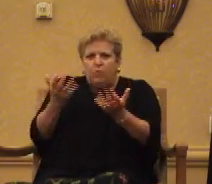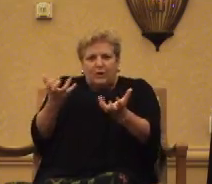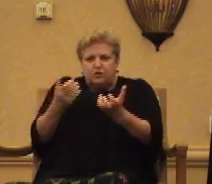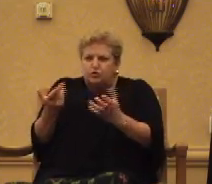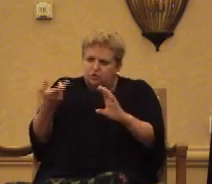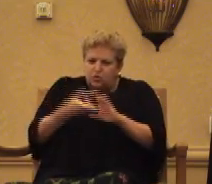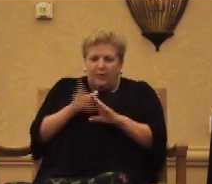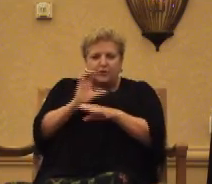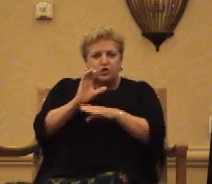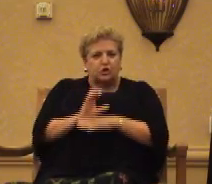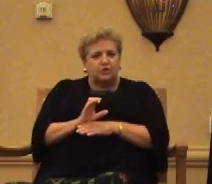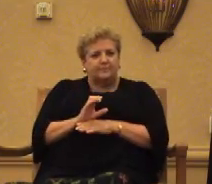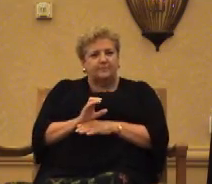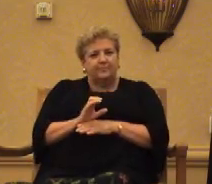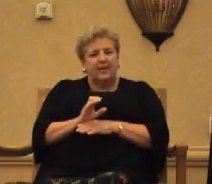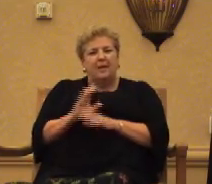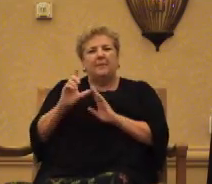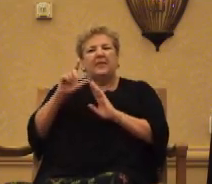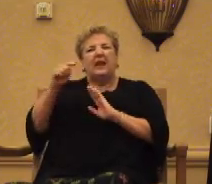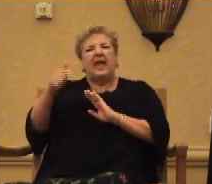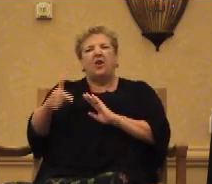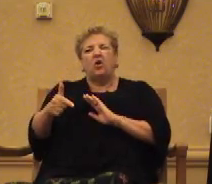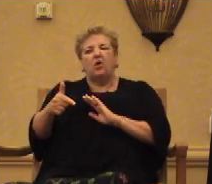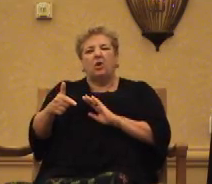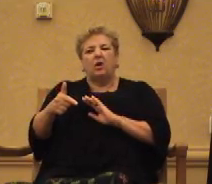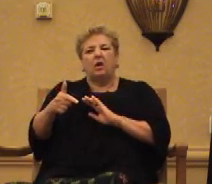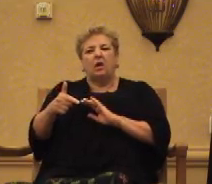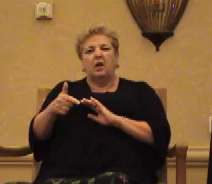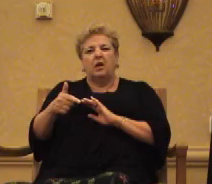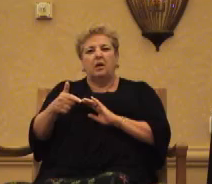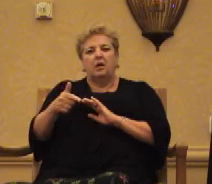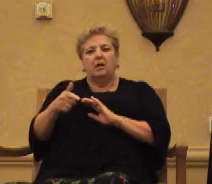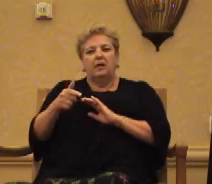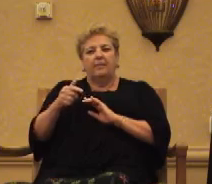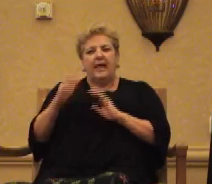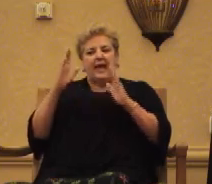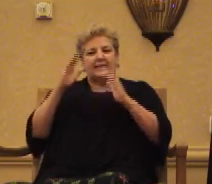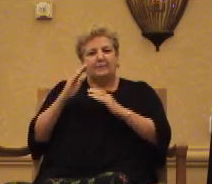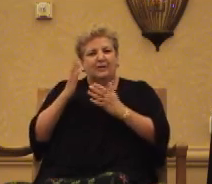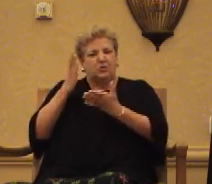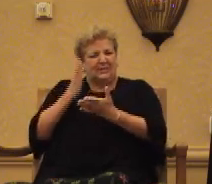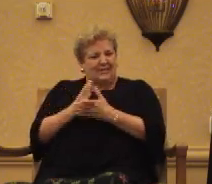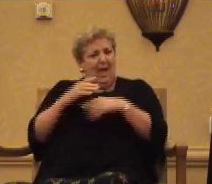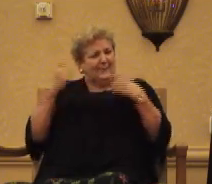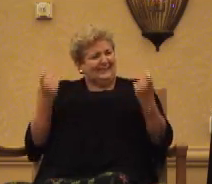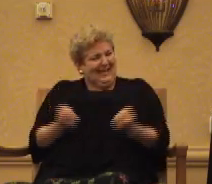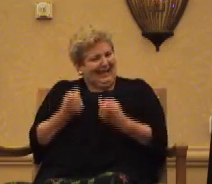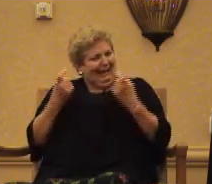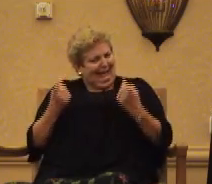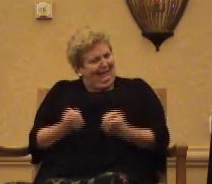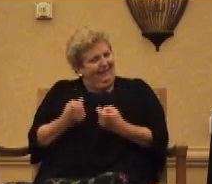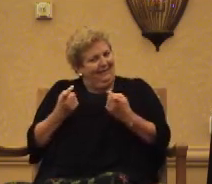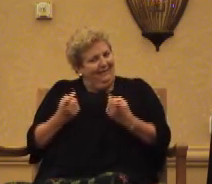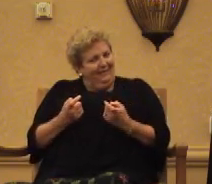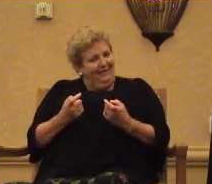they, after you're there for a while, they kind of expect you to stop sinning. I mean, it's implied in the brochure. I mean,